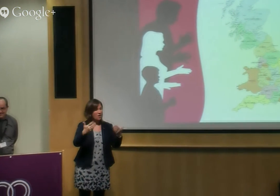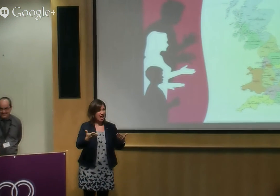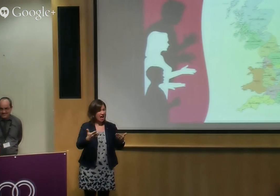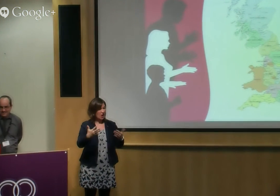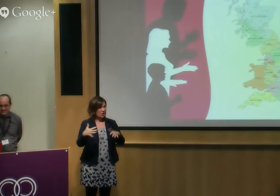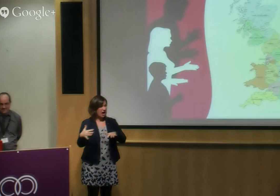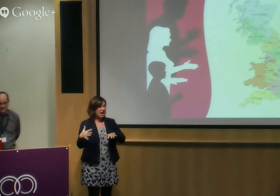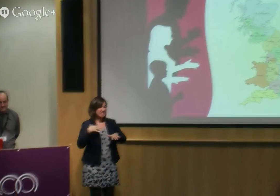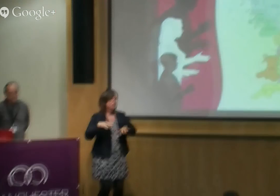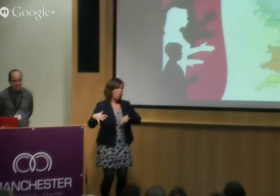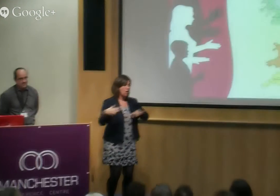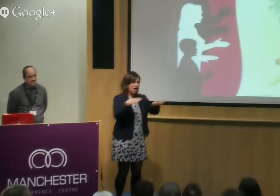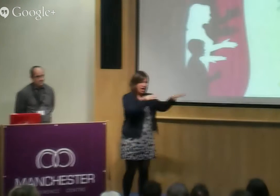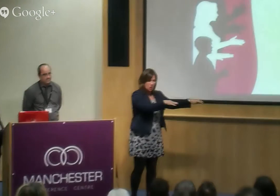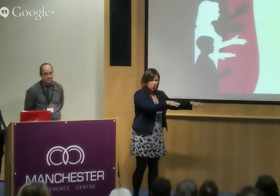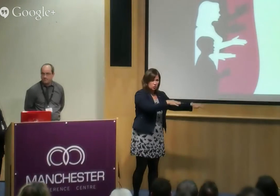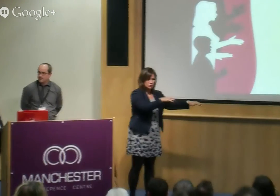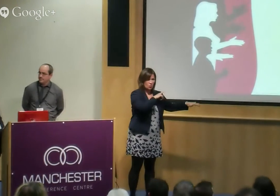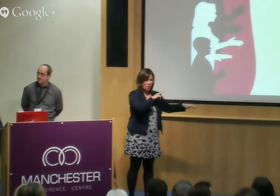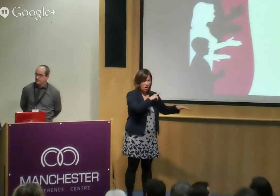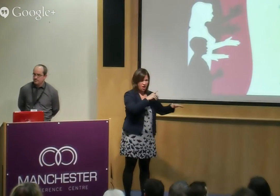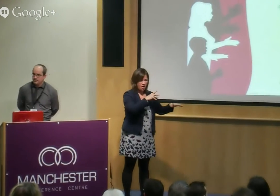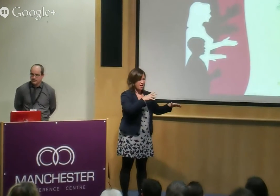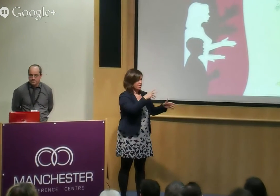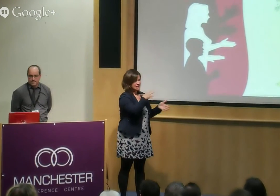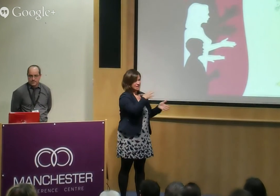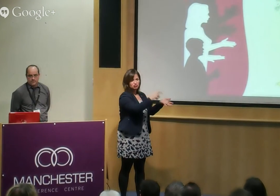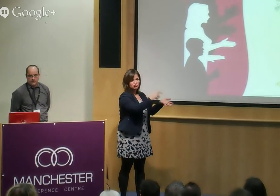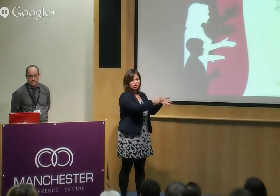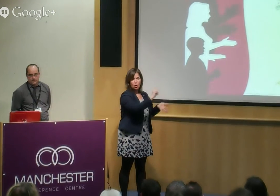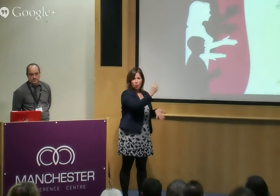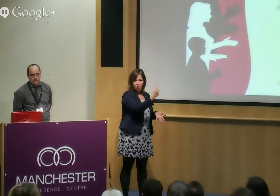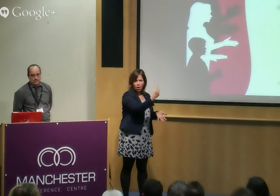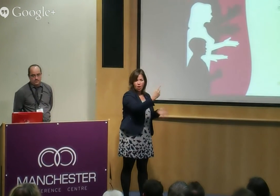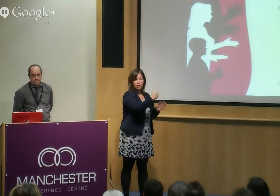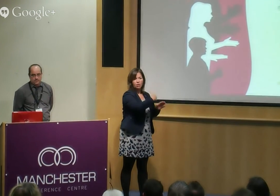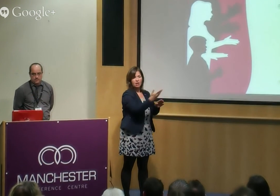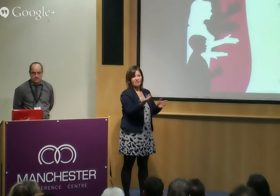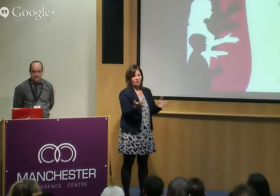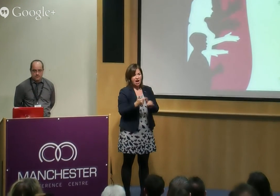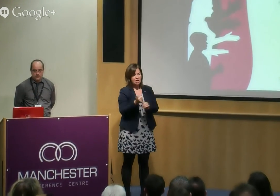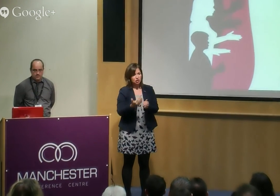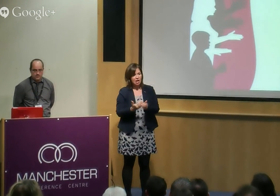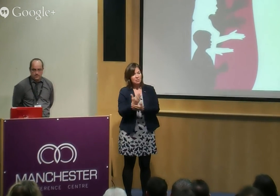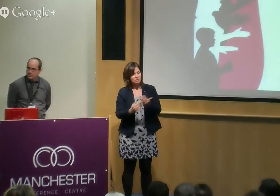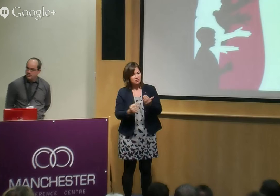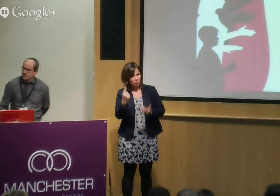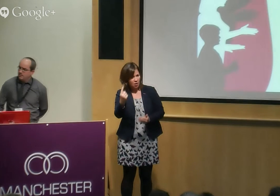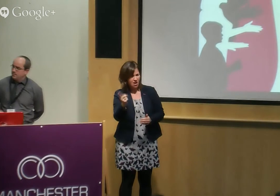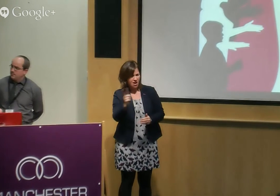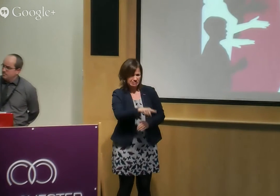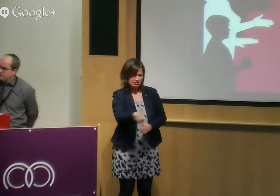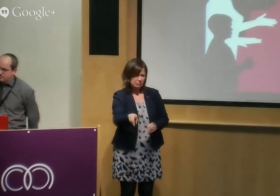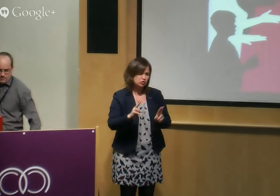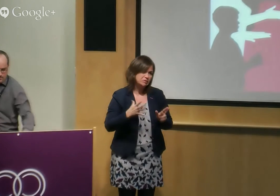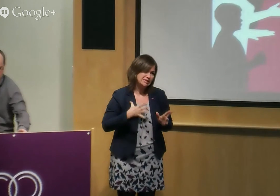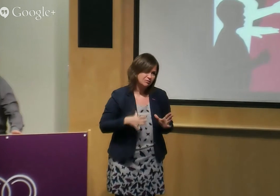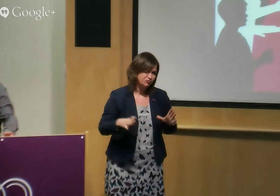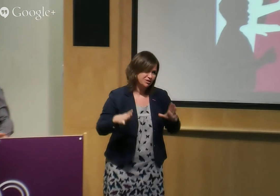audience. I can see you had a good night's sleep, you were full of energy. So now it's time for lunch. What I need you to do is register